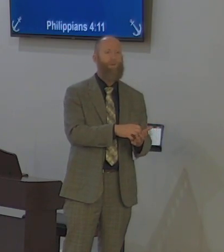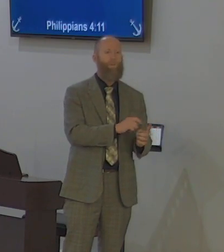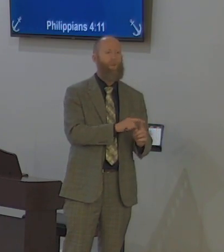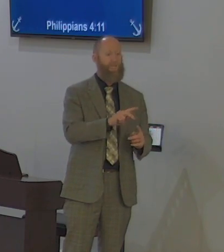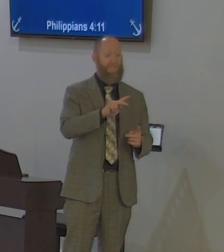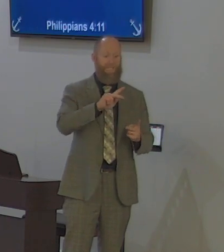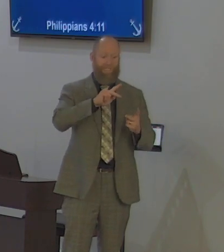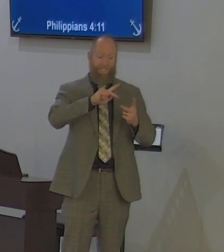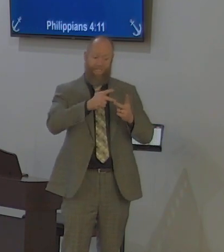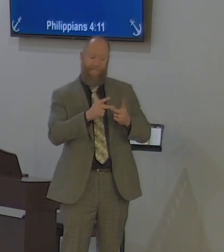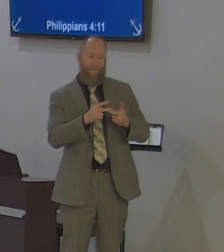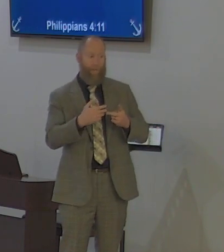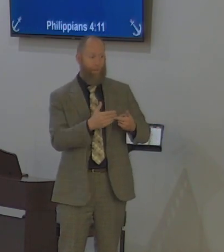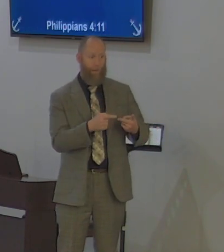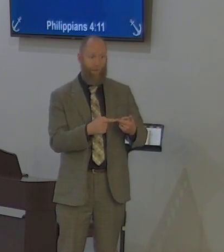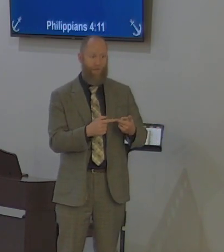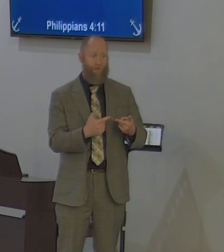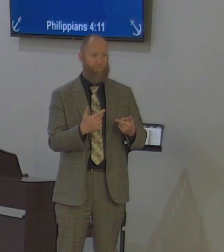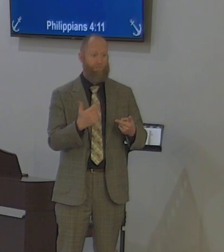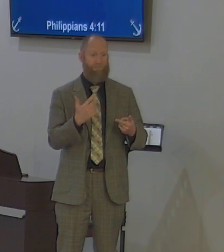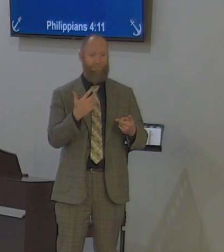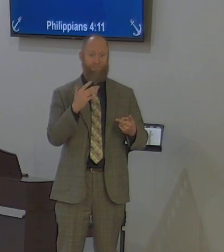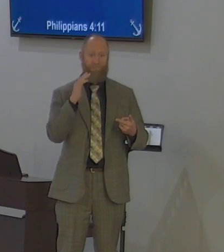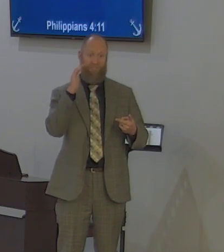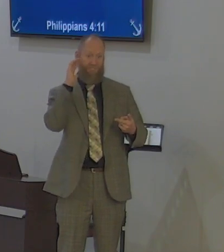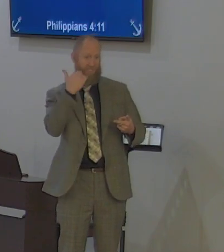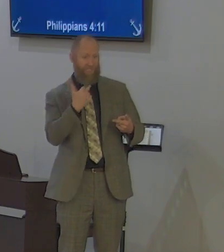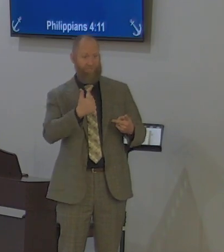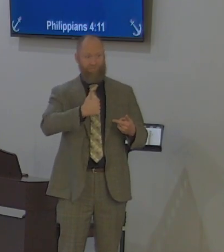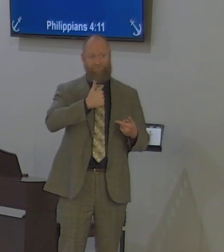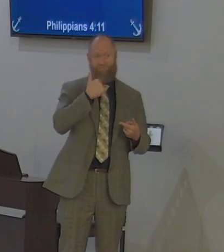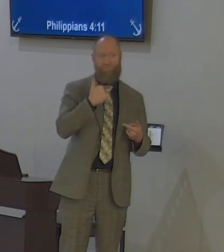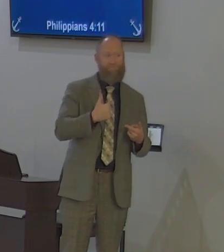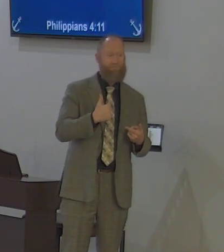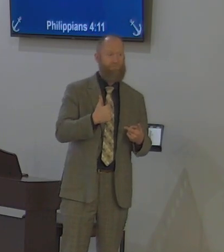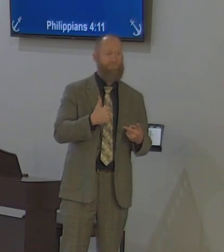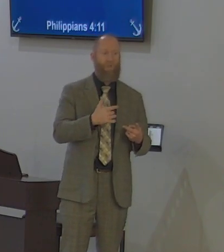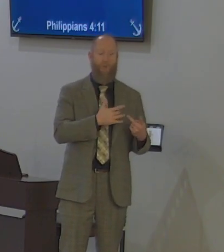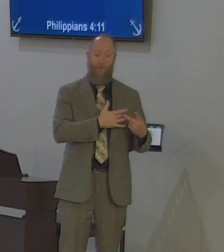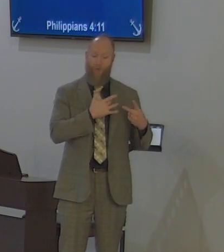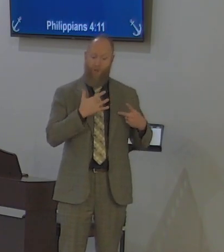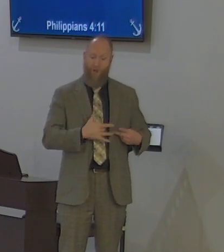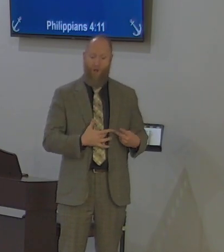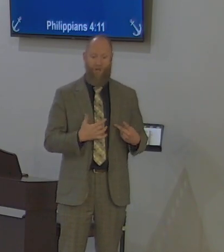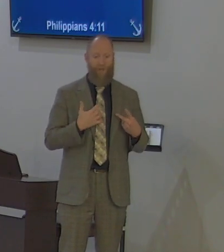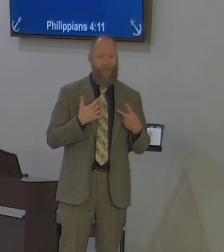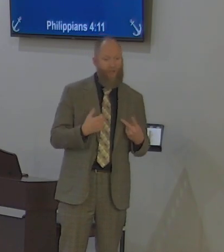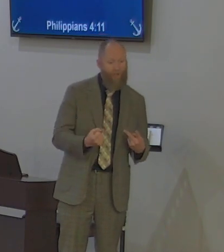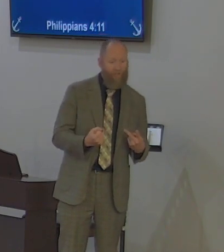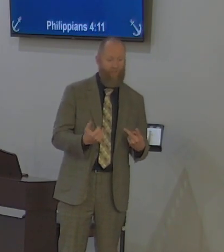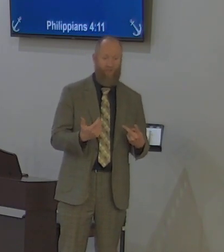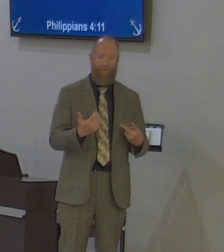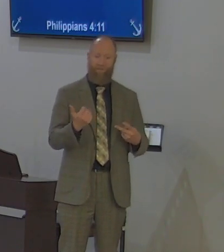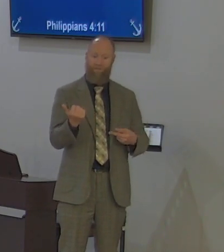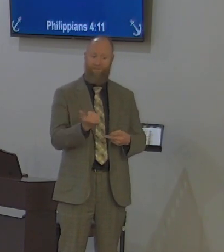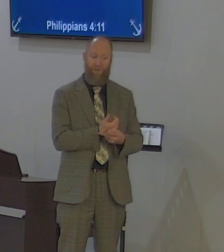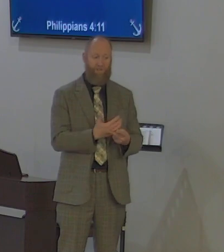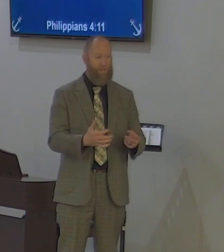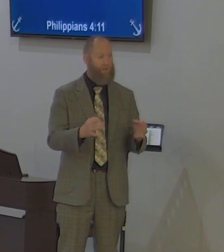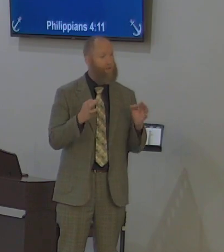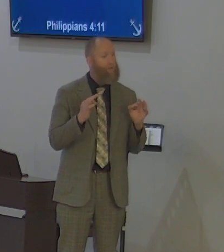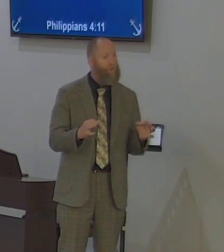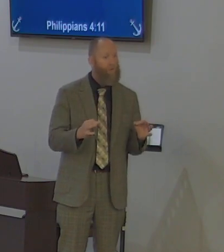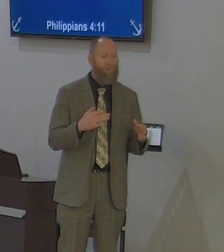perfect. Strong heartbeat. No abnormal tests at all. And now they're just moving into that place where